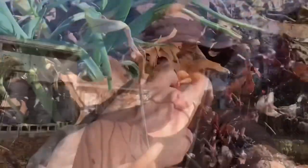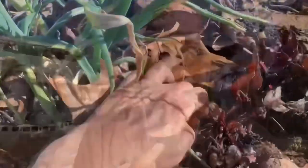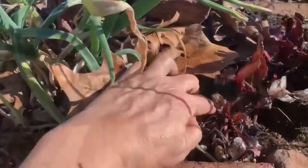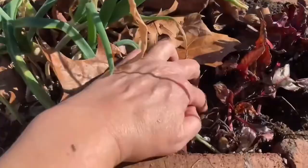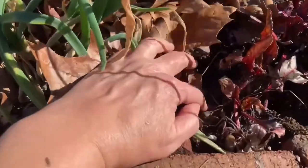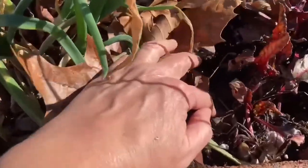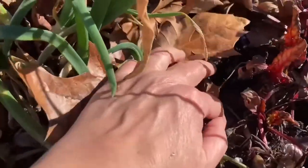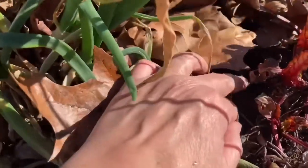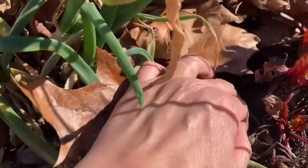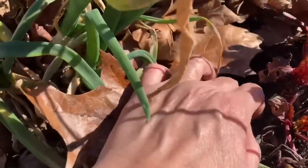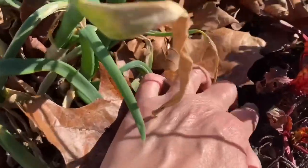and firm.